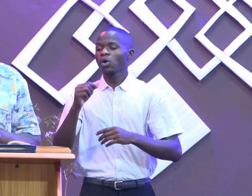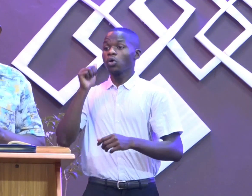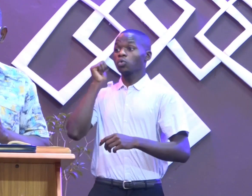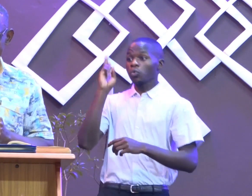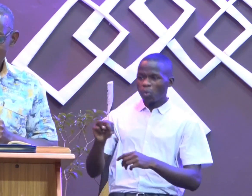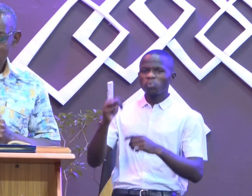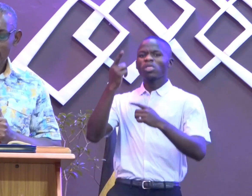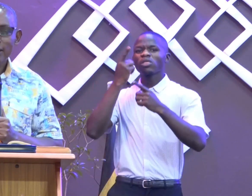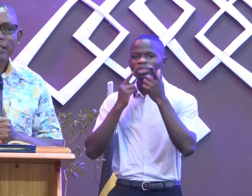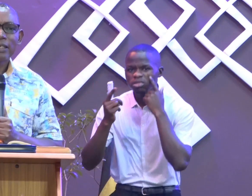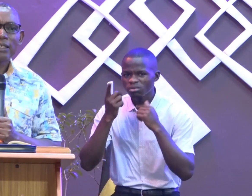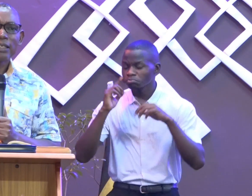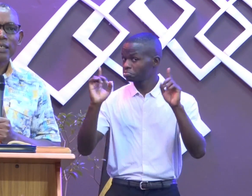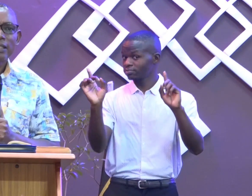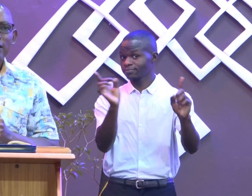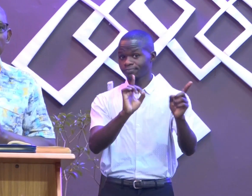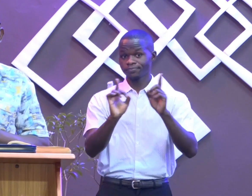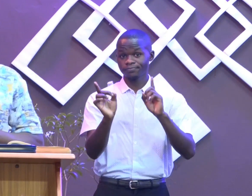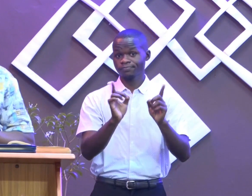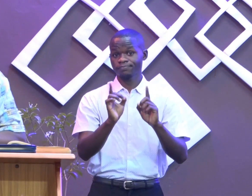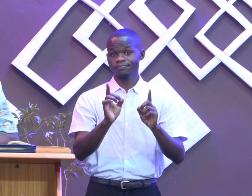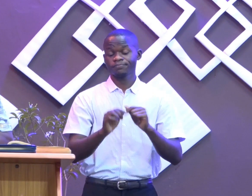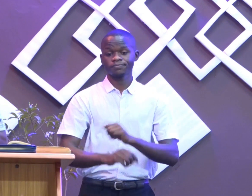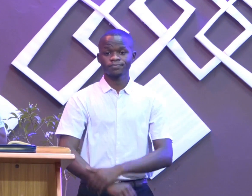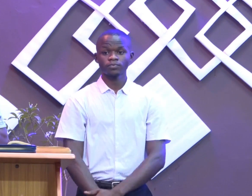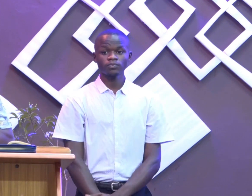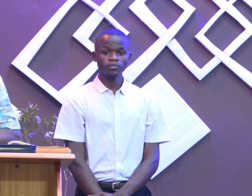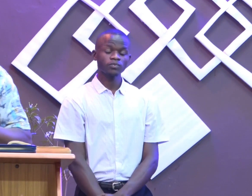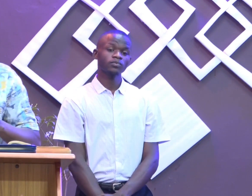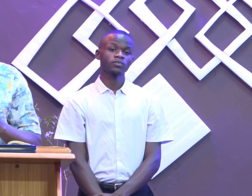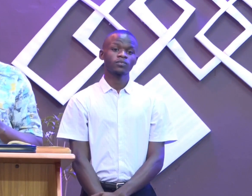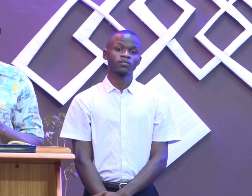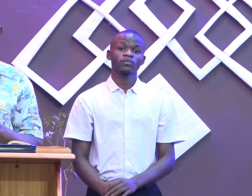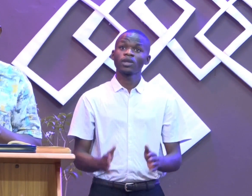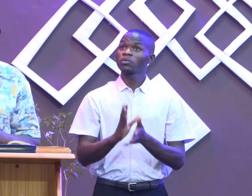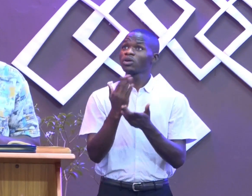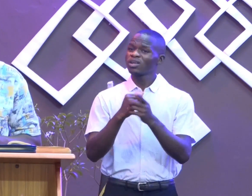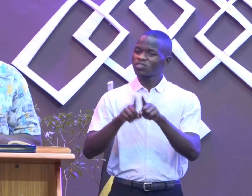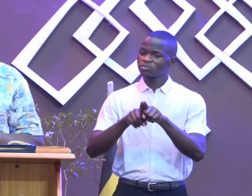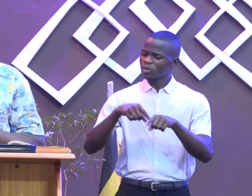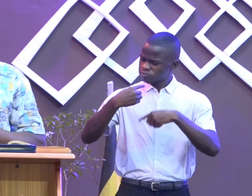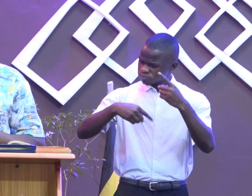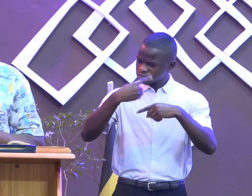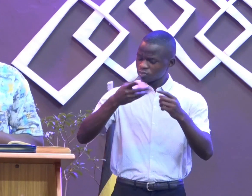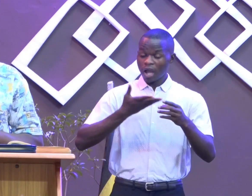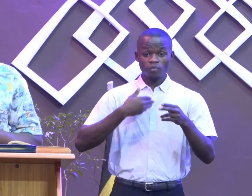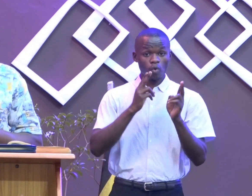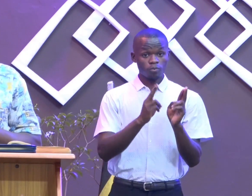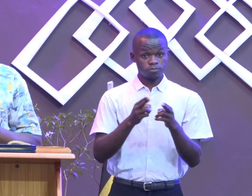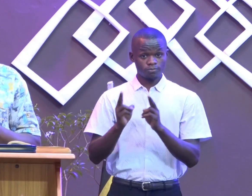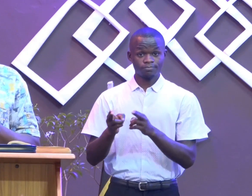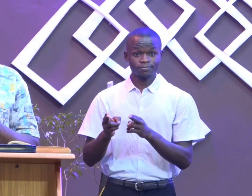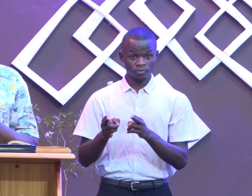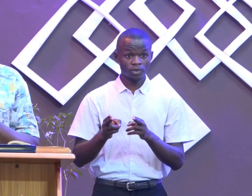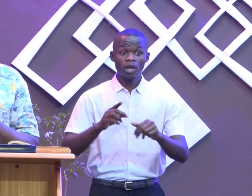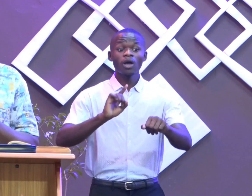Amaziga. We are going to rejoice in that life where there is no crying. I've continued to have hope